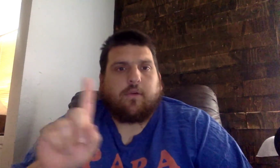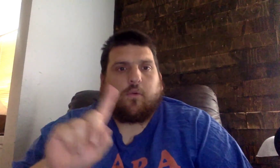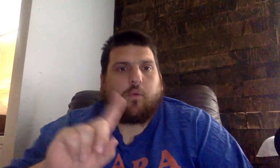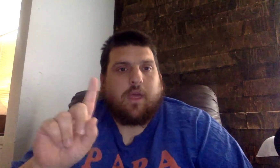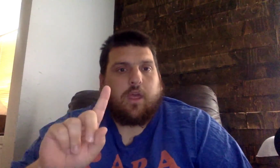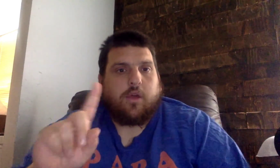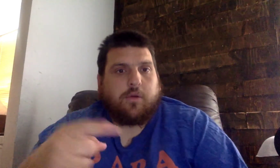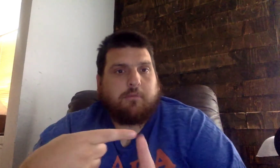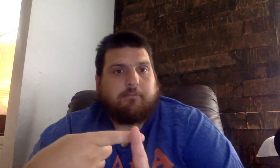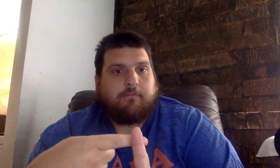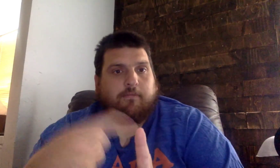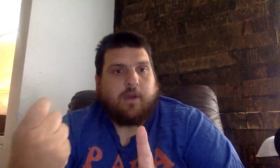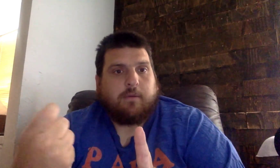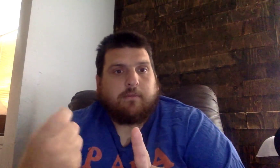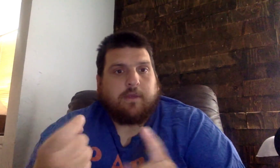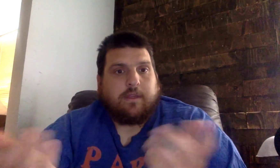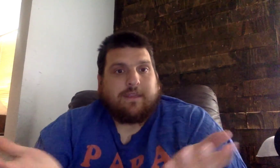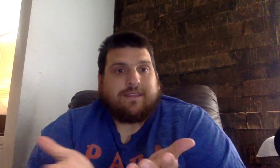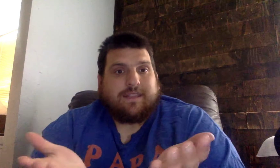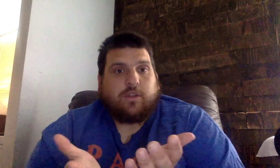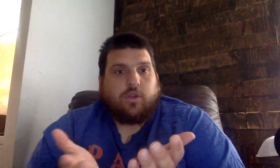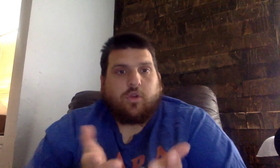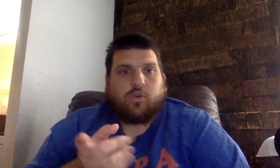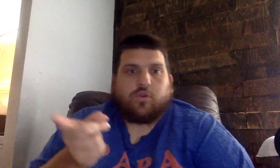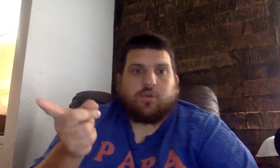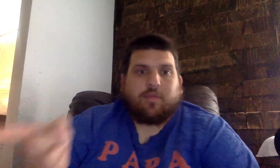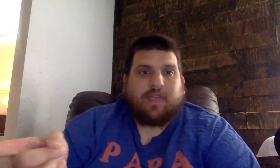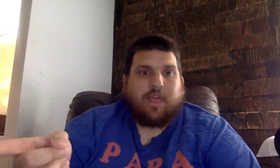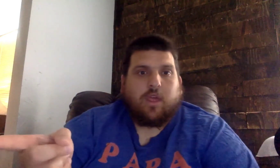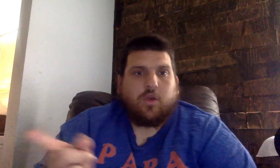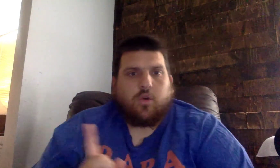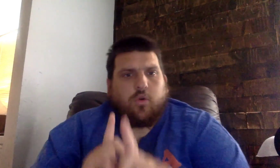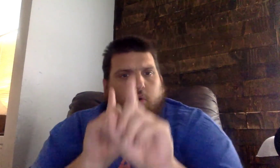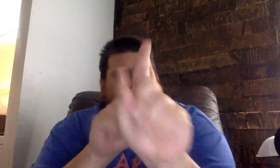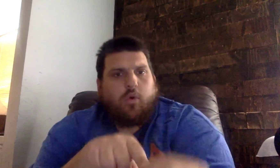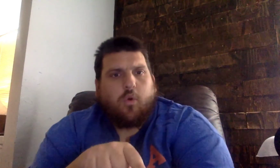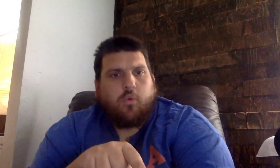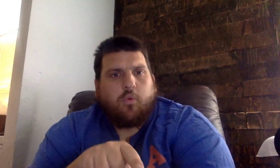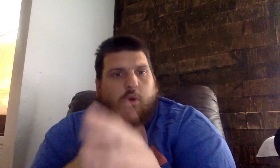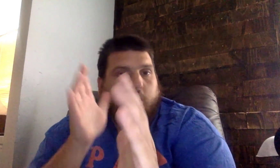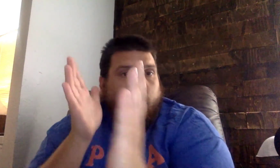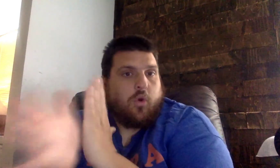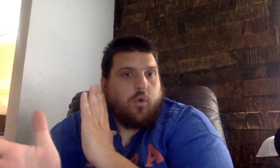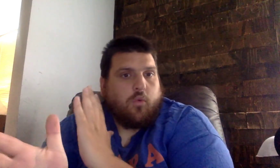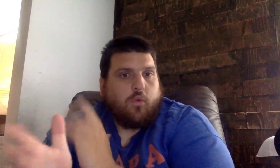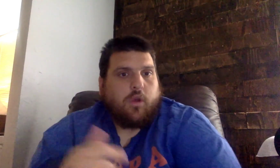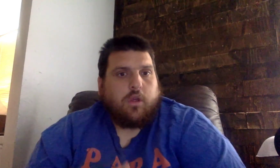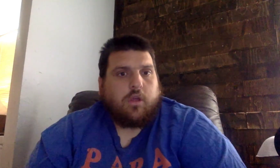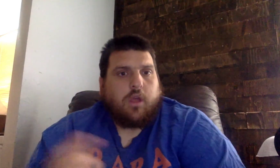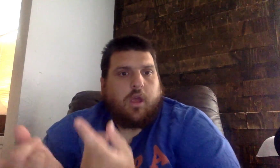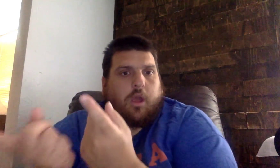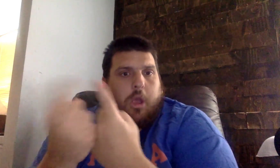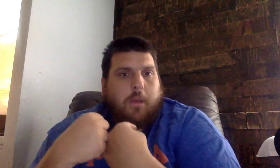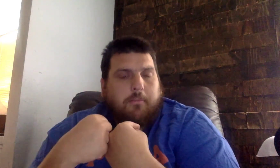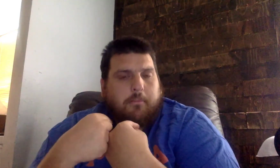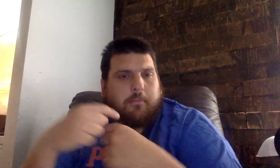like, where, from, here, there, go or go,